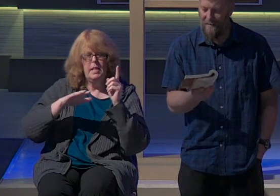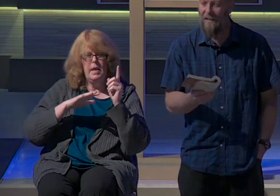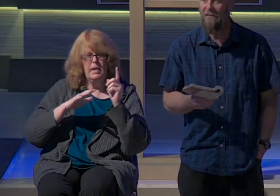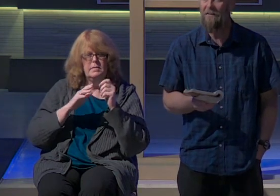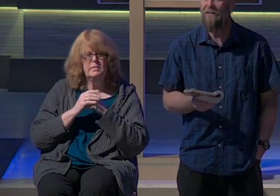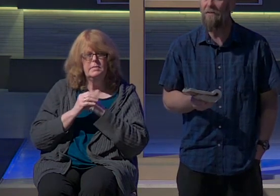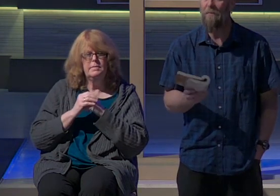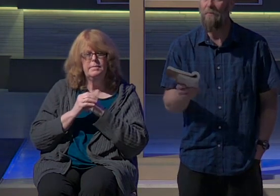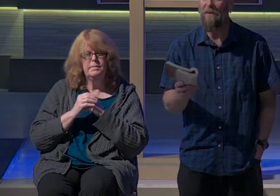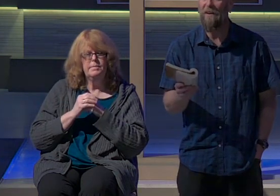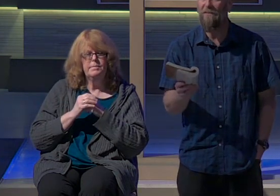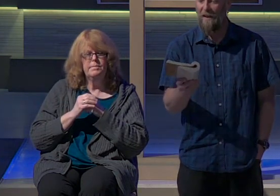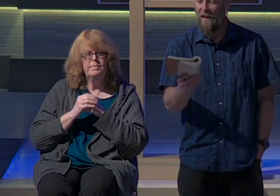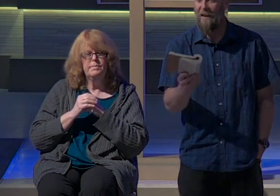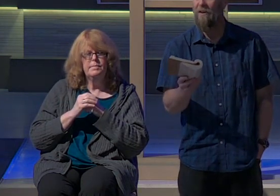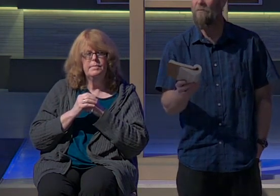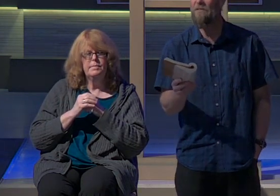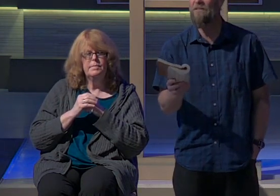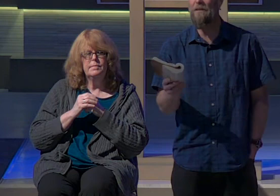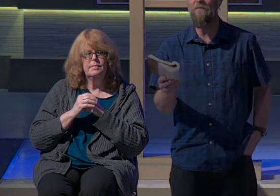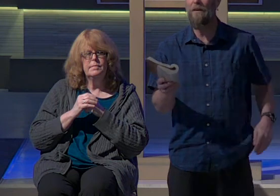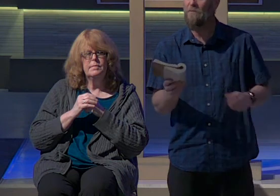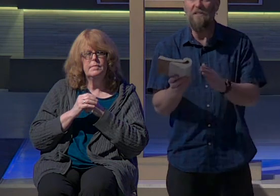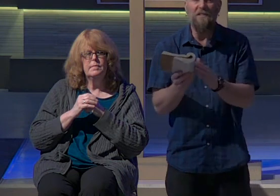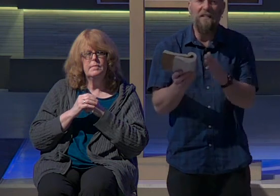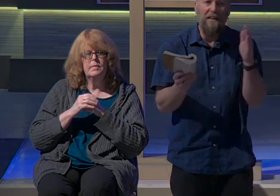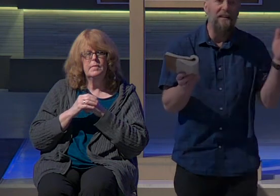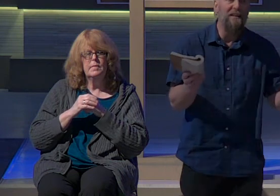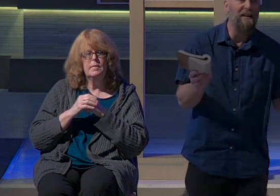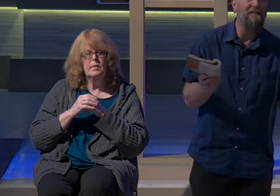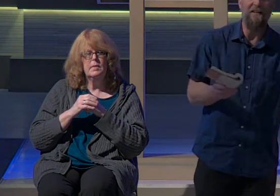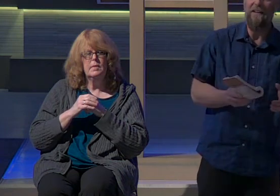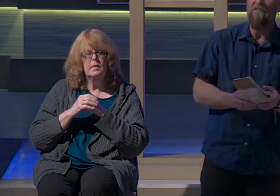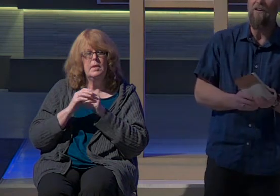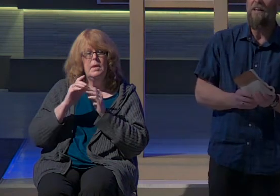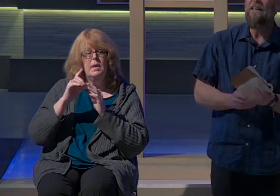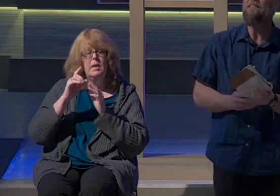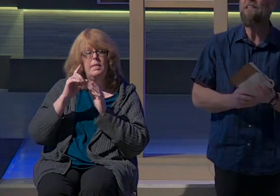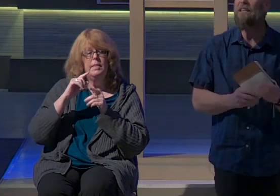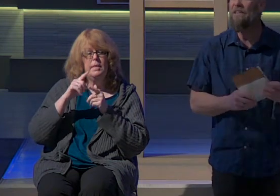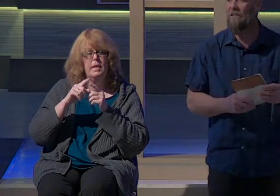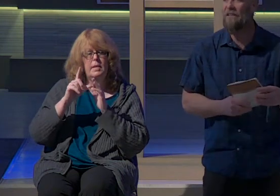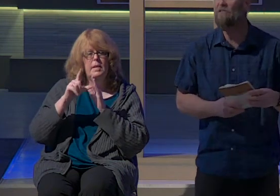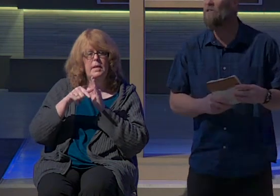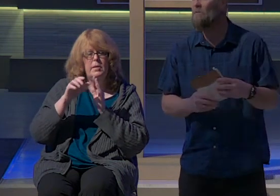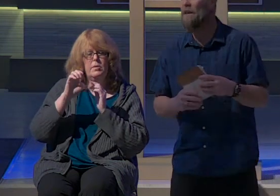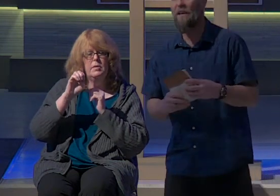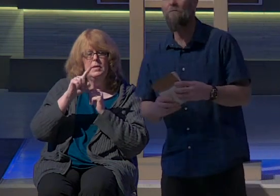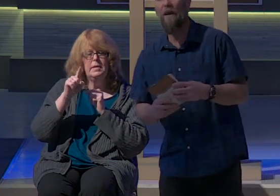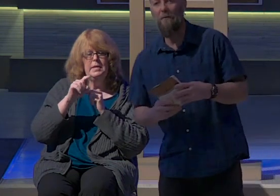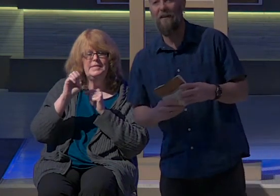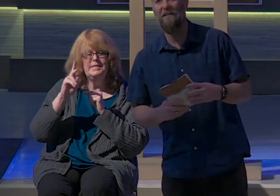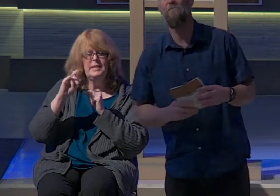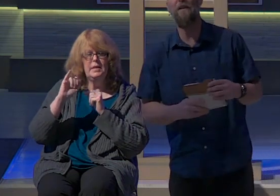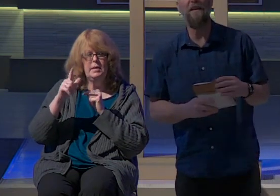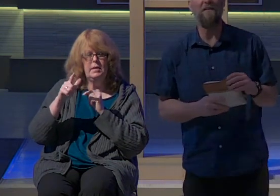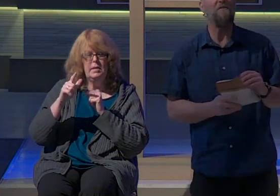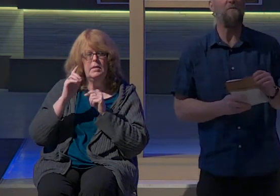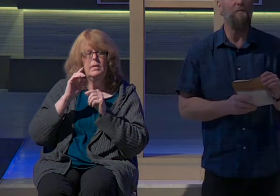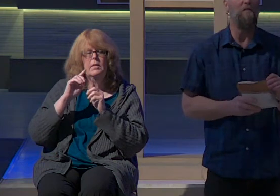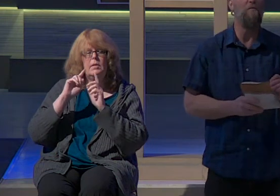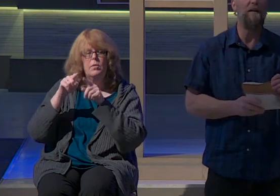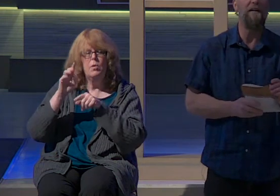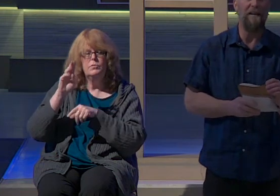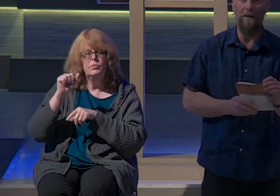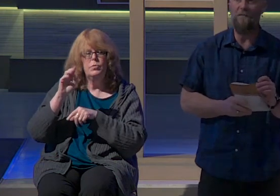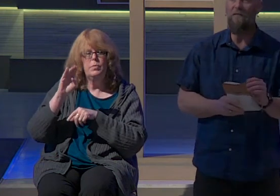And that's kind of it. Remember now, at almost the same time, just slightly later than now, Ezekiel is going to be in Babylon speaking to those